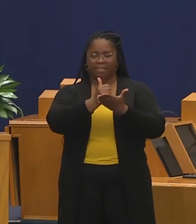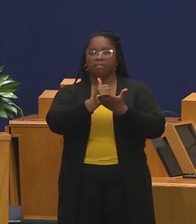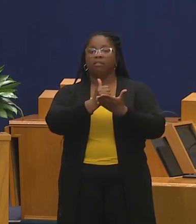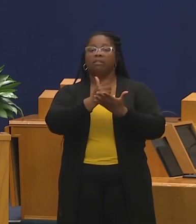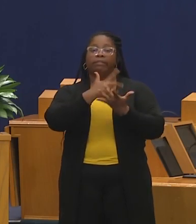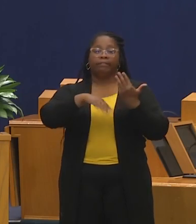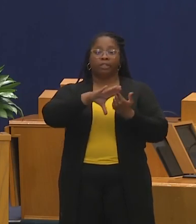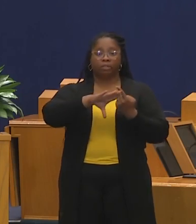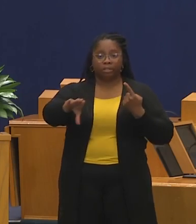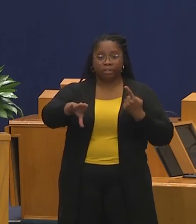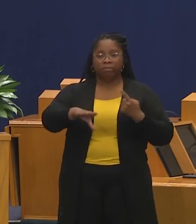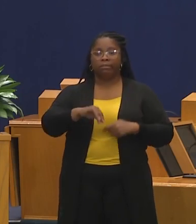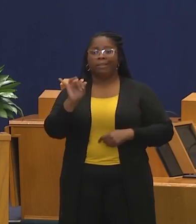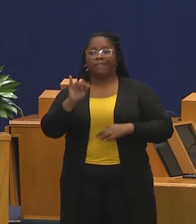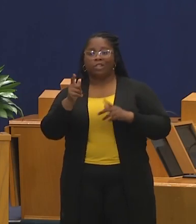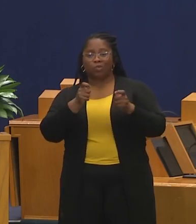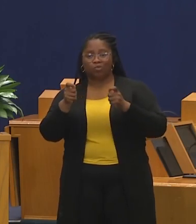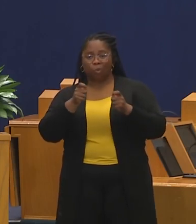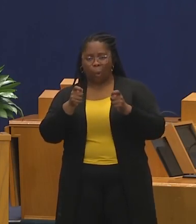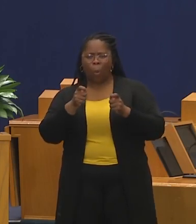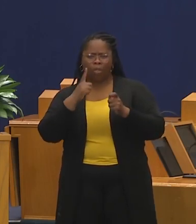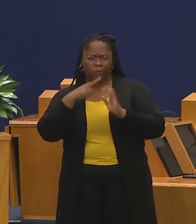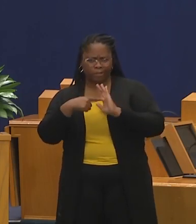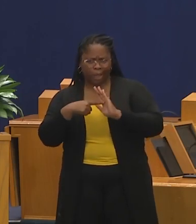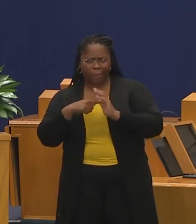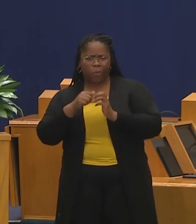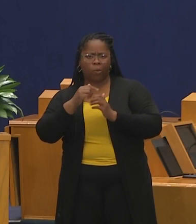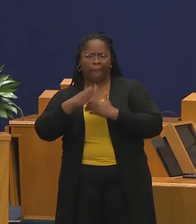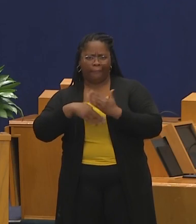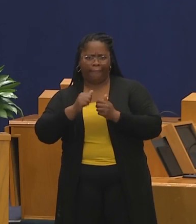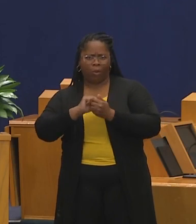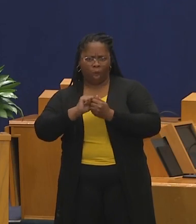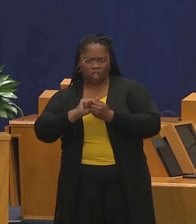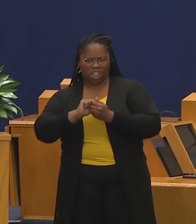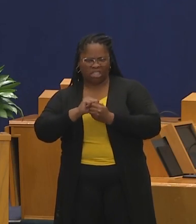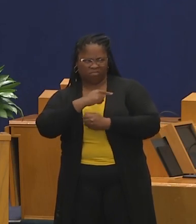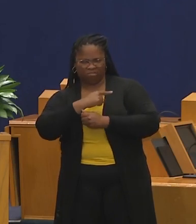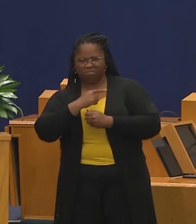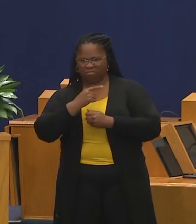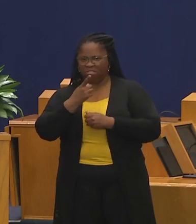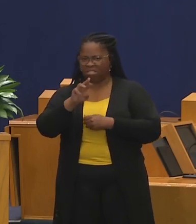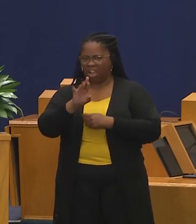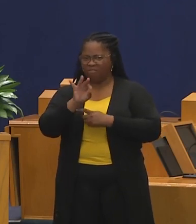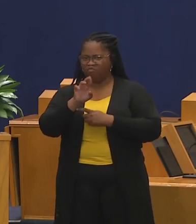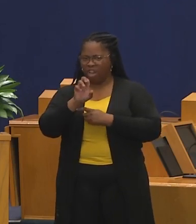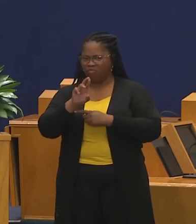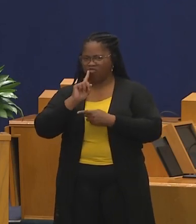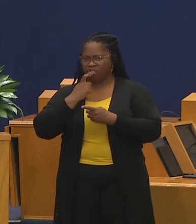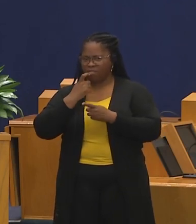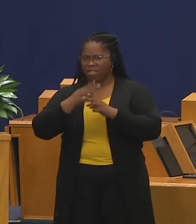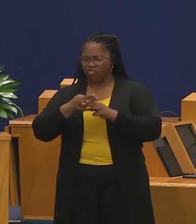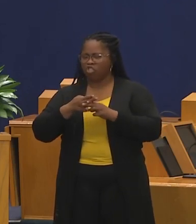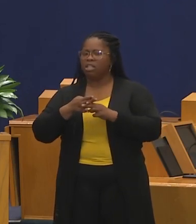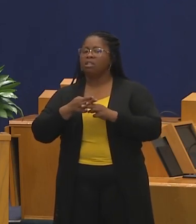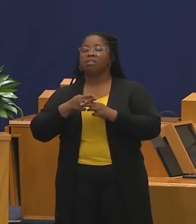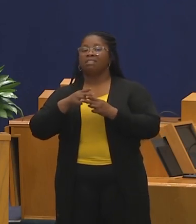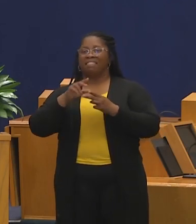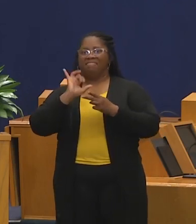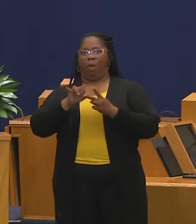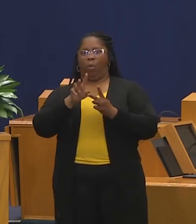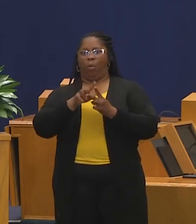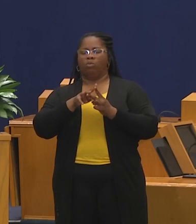infection control measures like hand washing that Dr. Ferrer just mentioned, and how critical that is in flattening the curve, which is something I'll talk more about in